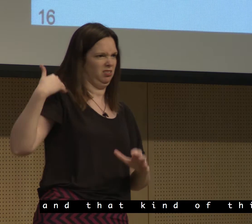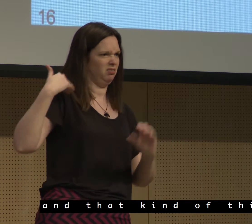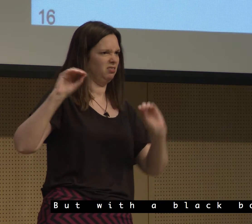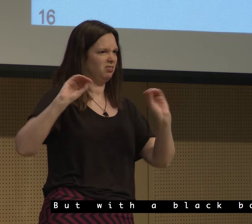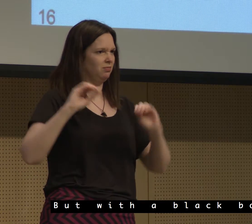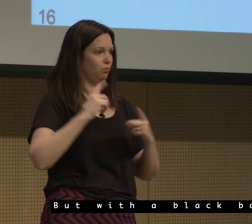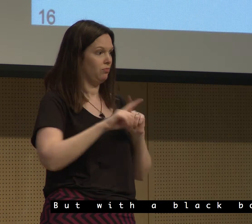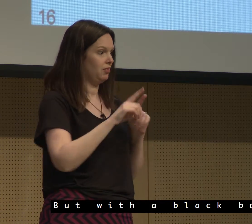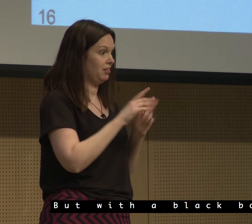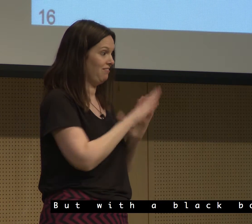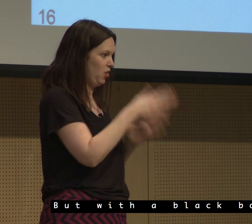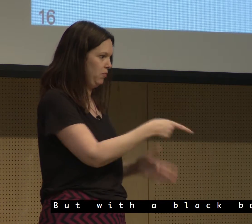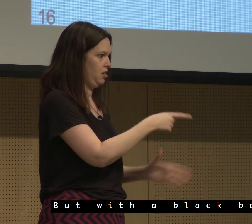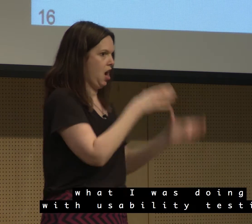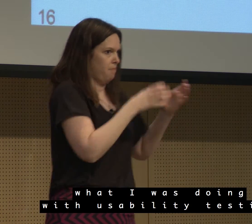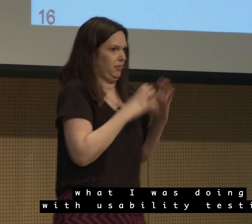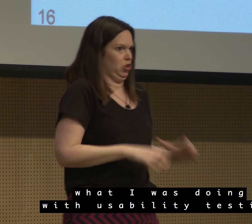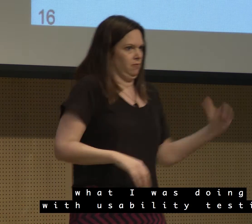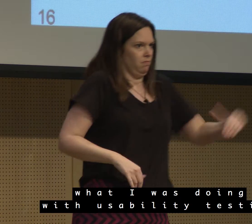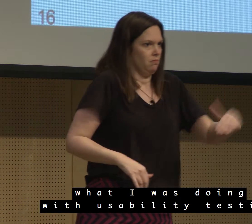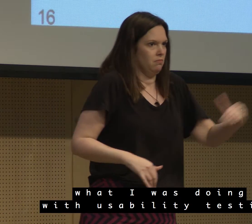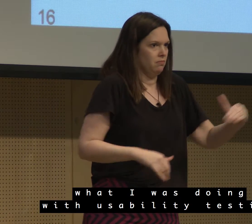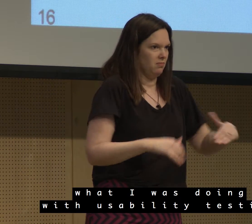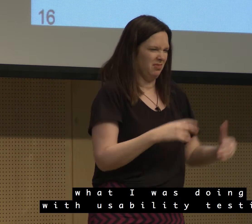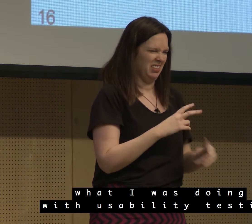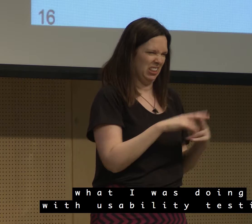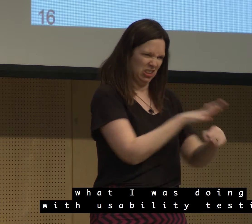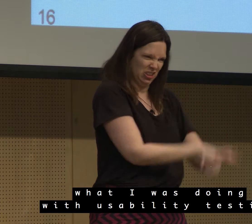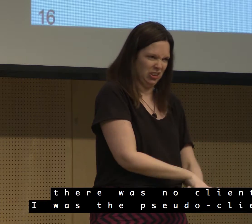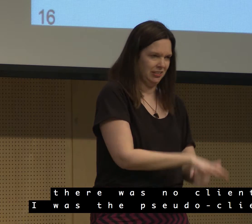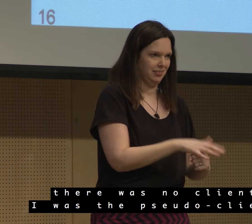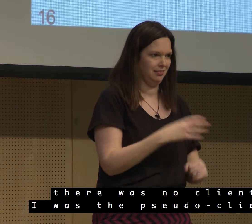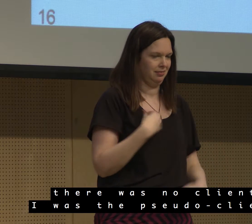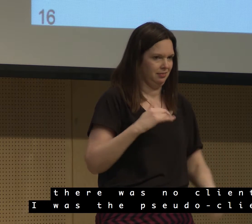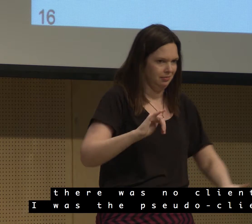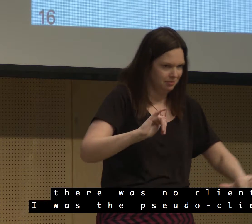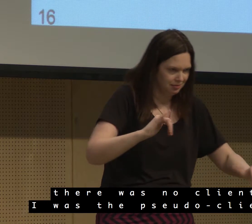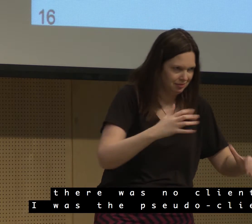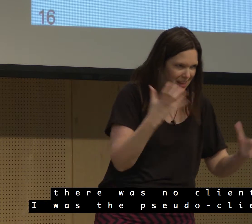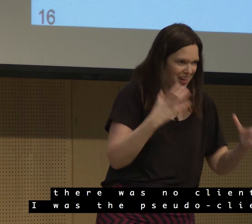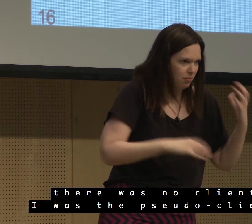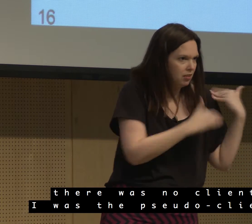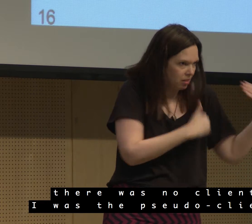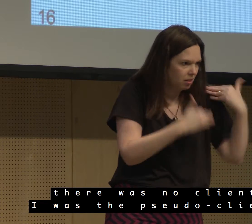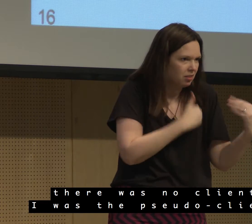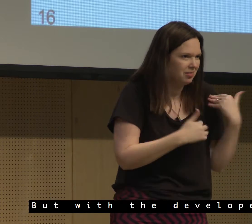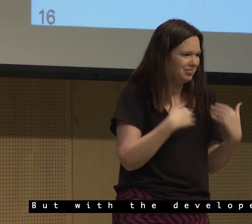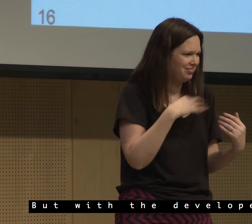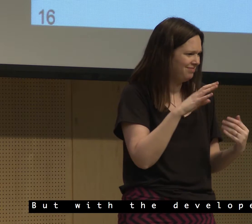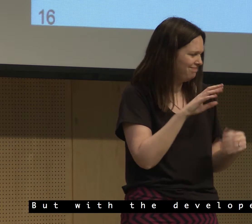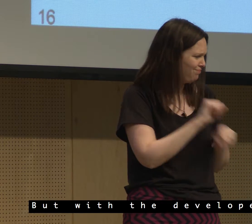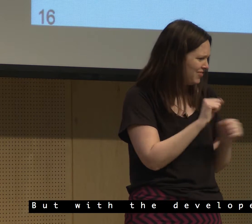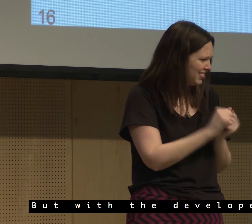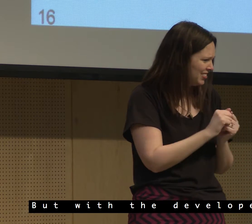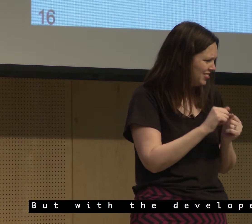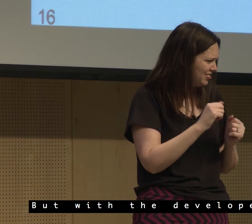of thing. But with a black box, what I was doing with usability testing, there was no clients. I was the pseudo client. But with the developers,